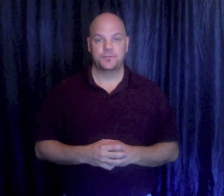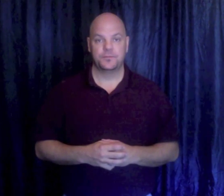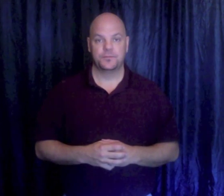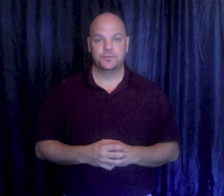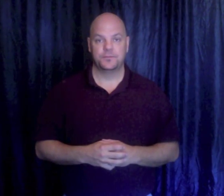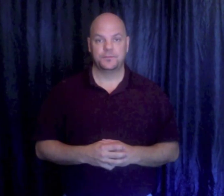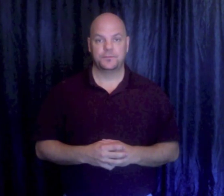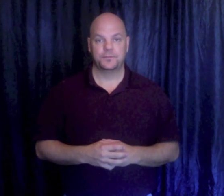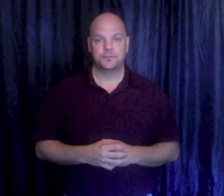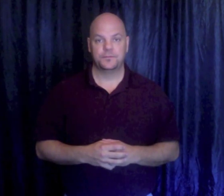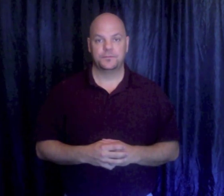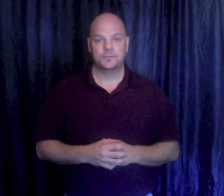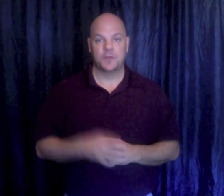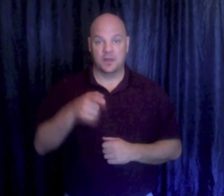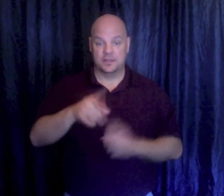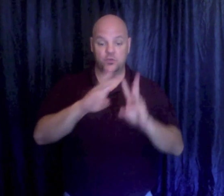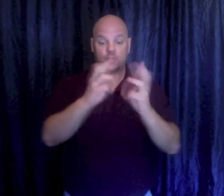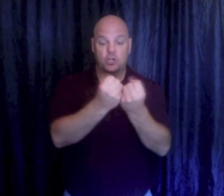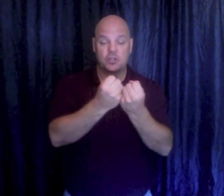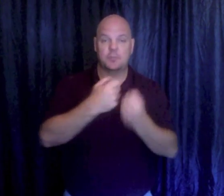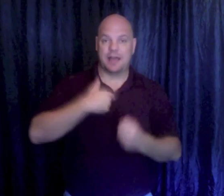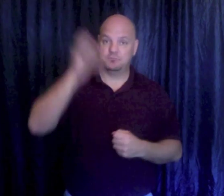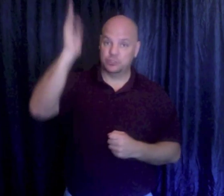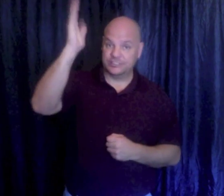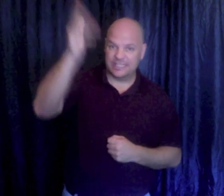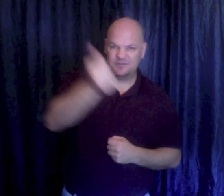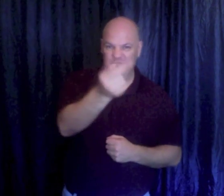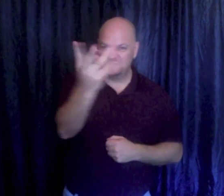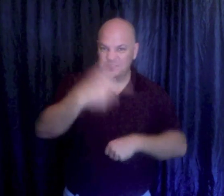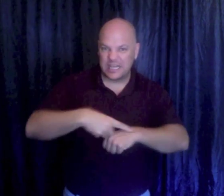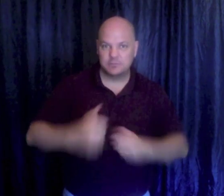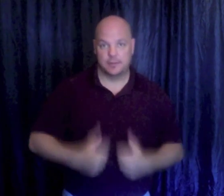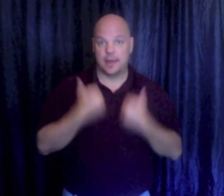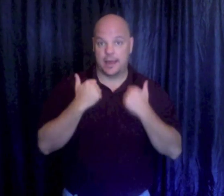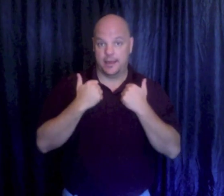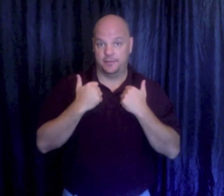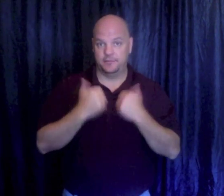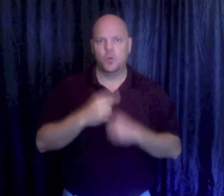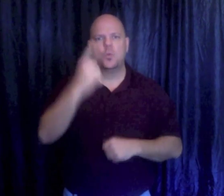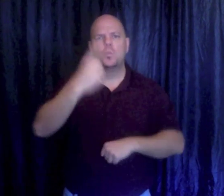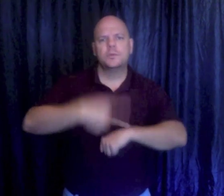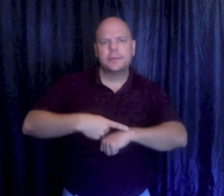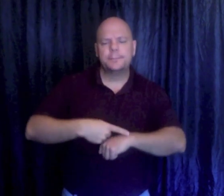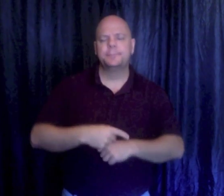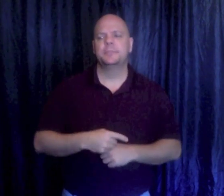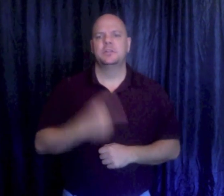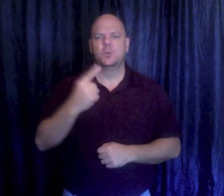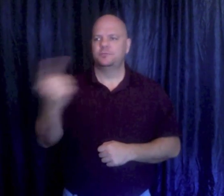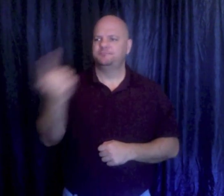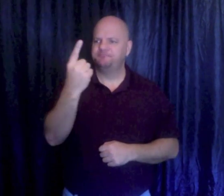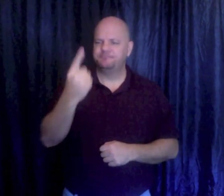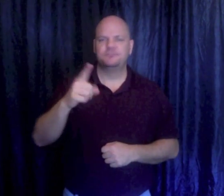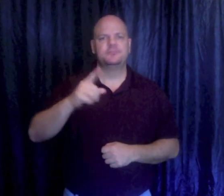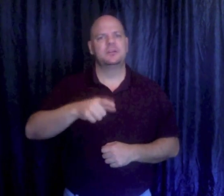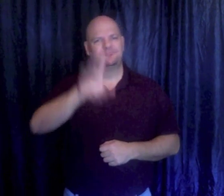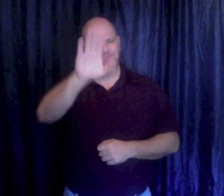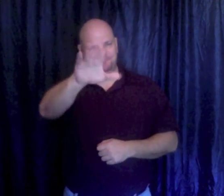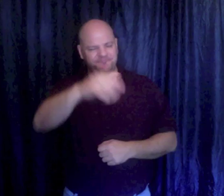I've presented this a number of times as a live workshop, and one of the times I did it, someone was talking about, well, look, I just feel like I'm in the